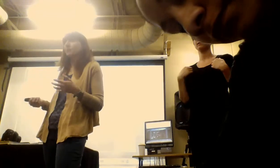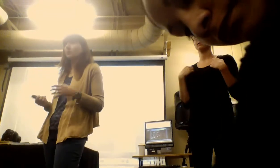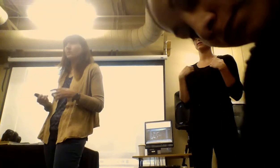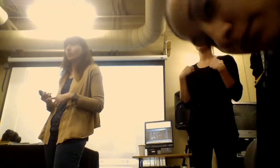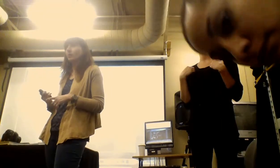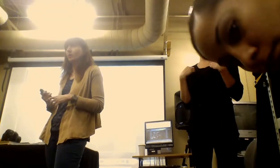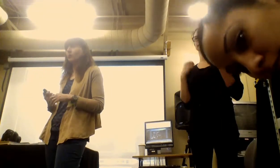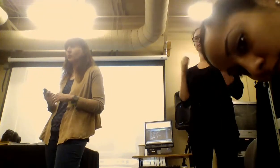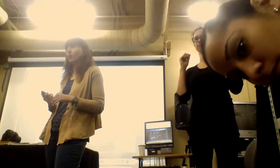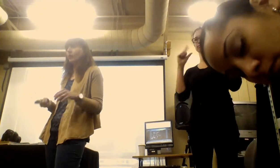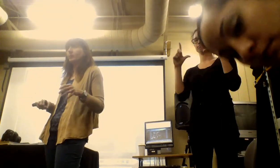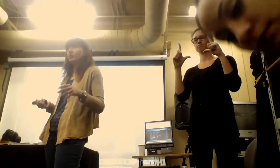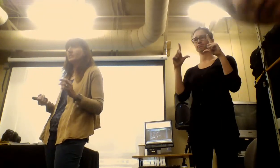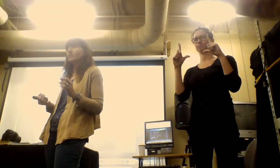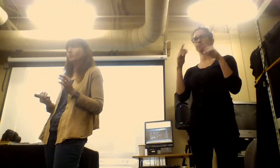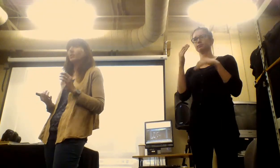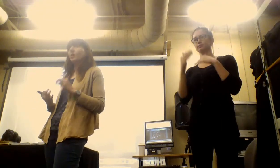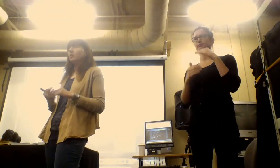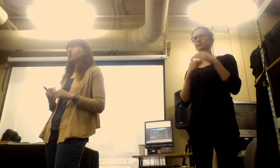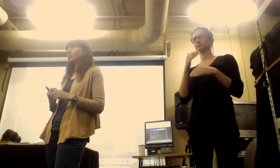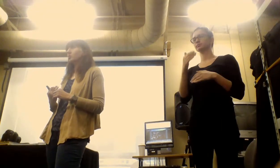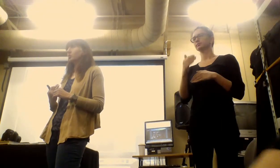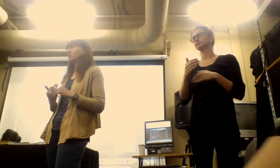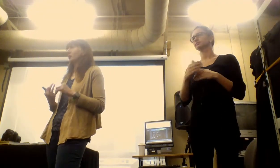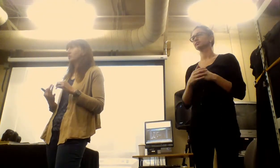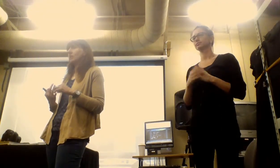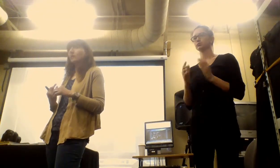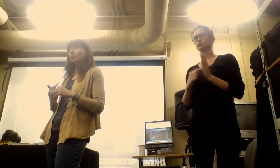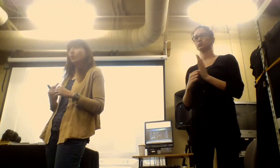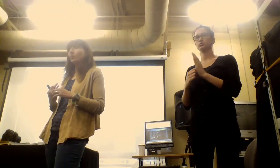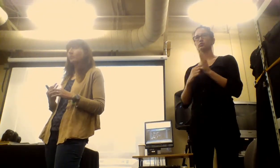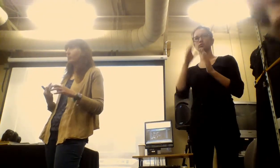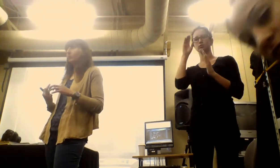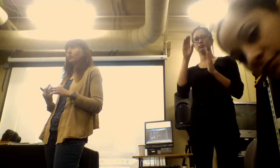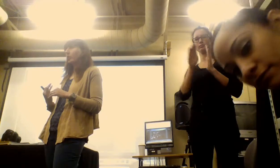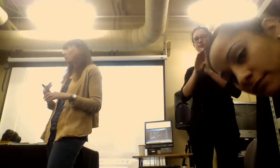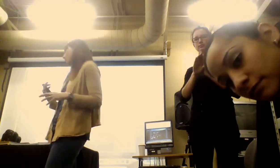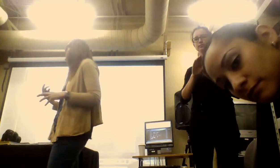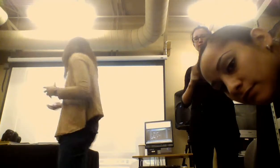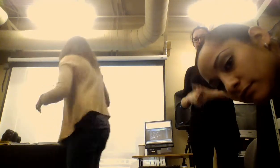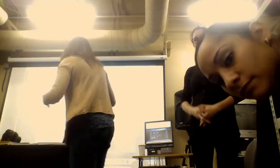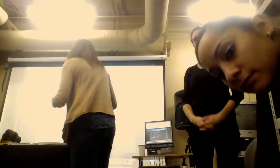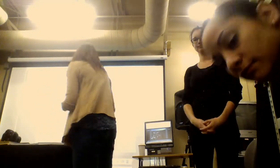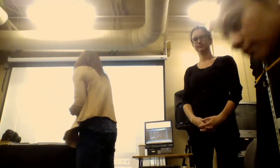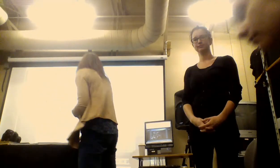slideshow. Somebody was talking about showing images. I mean, there's all sorts of like slideshow and